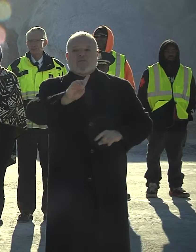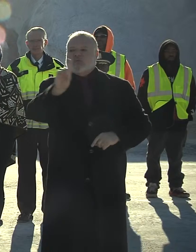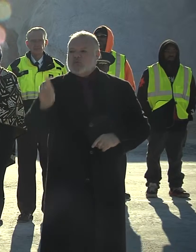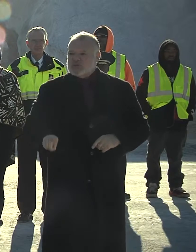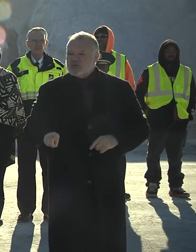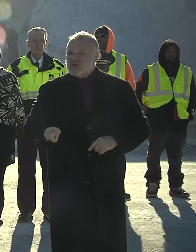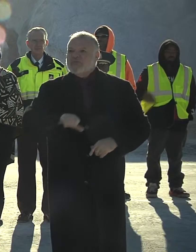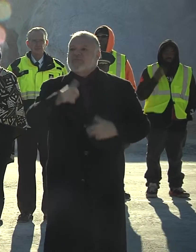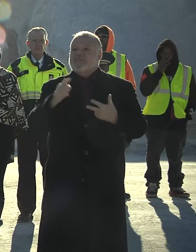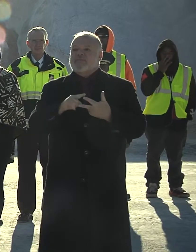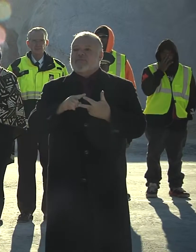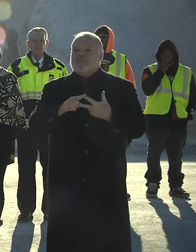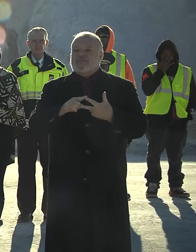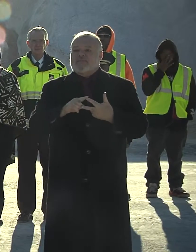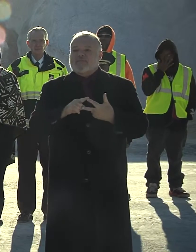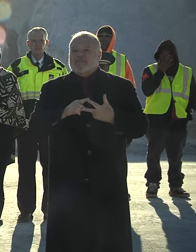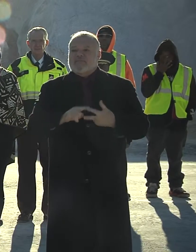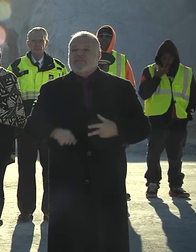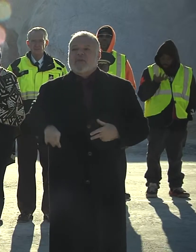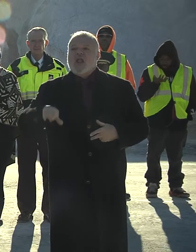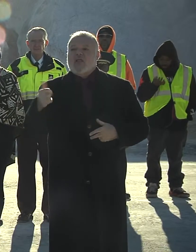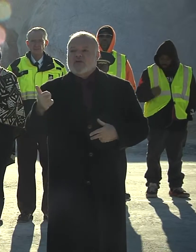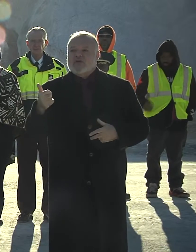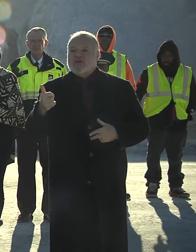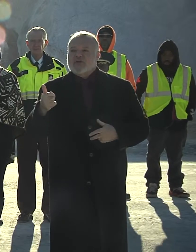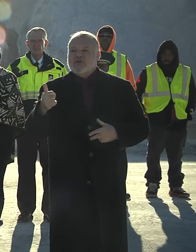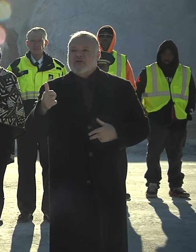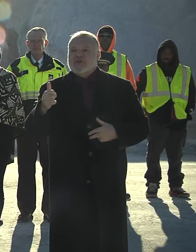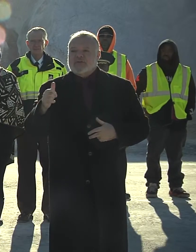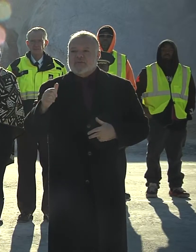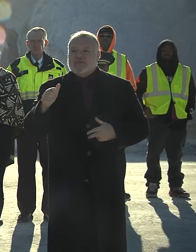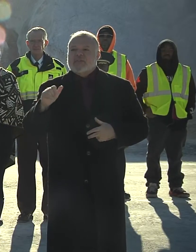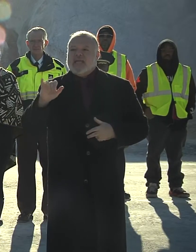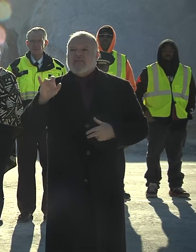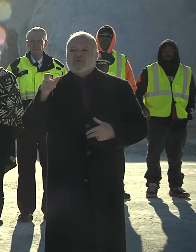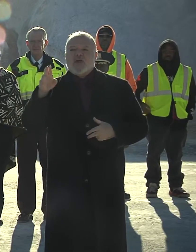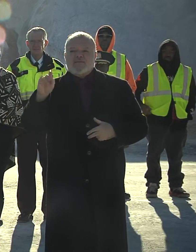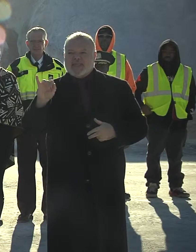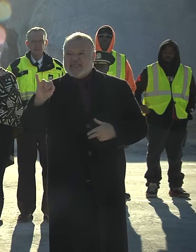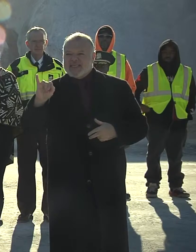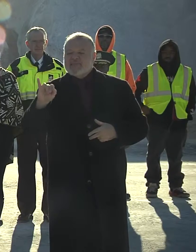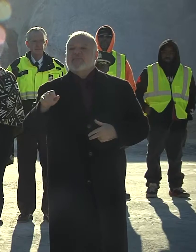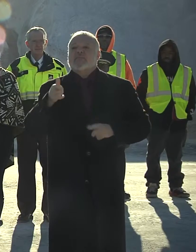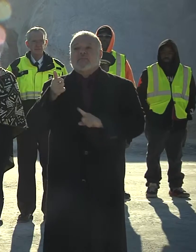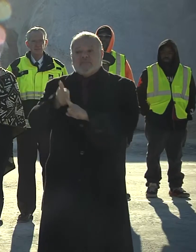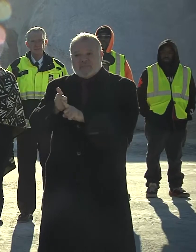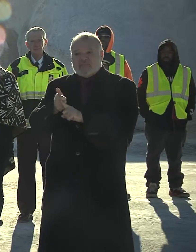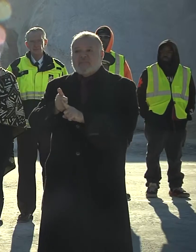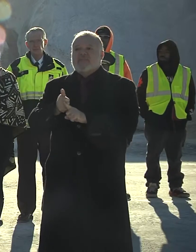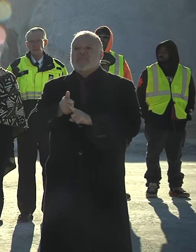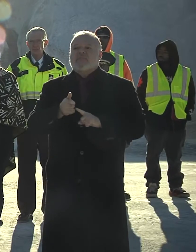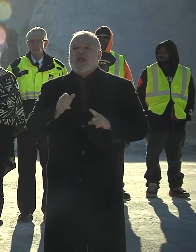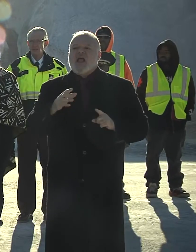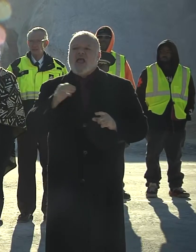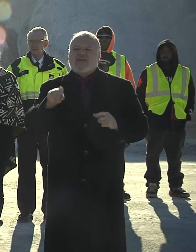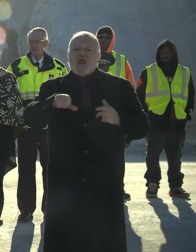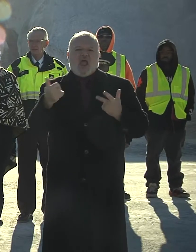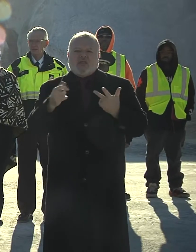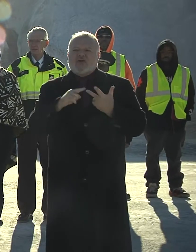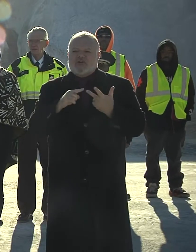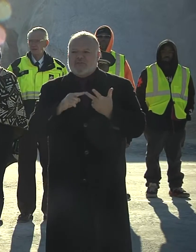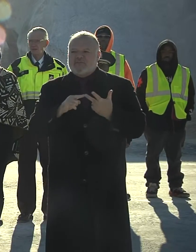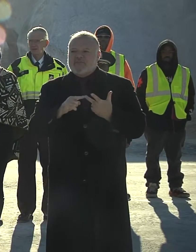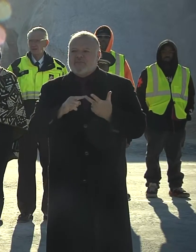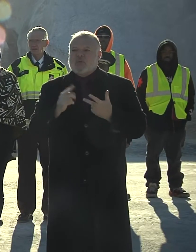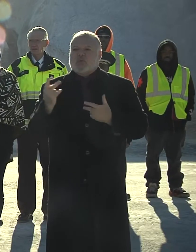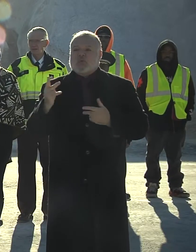Yassine Ibrahimi of Casablanca Services, and Mr. Frank Alfred and Ms. Becky Hobbs of NS